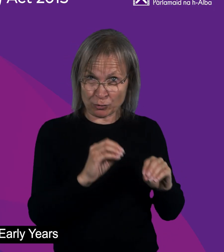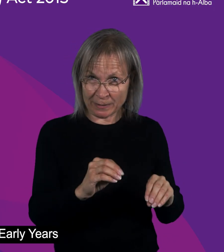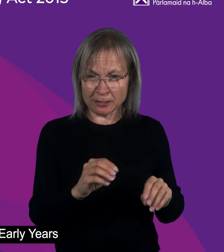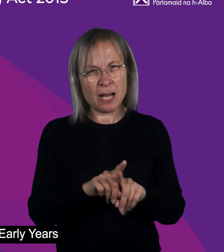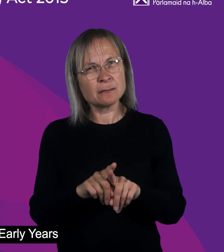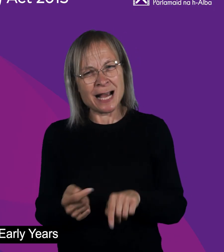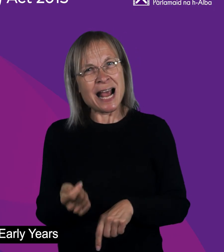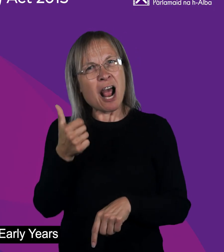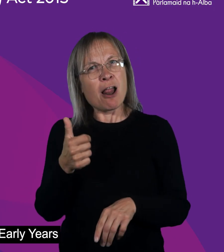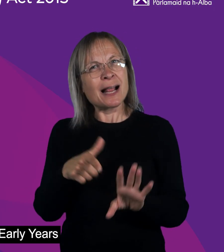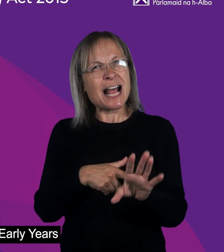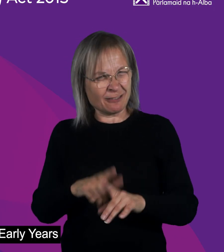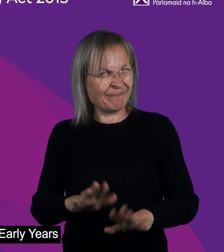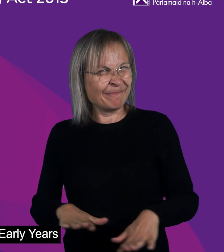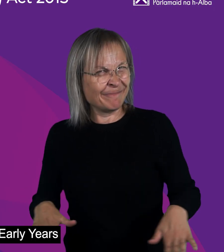Education and early years